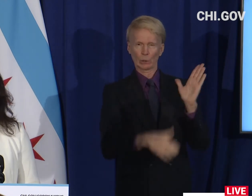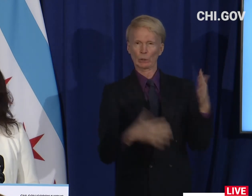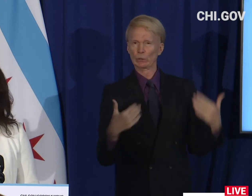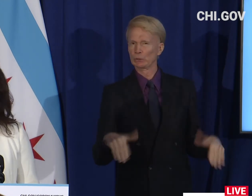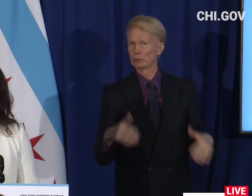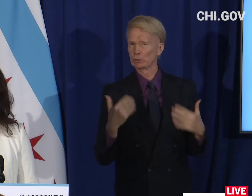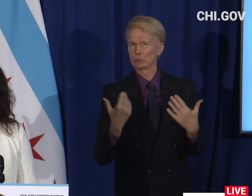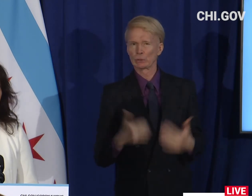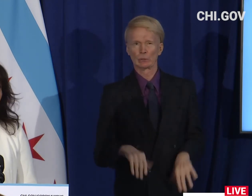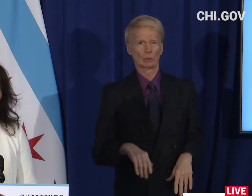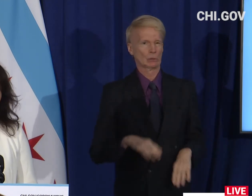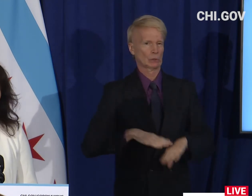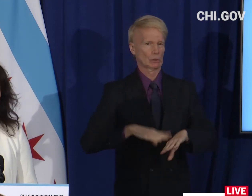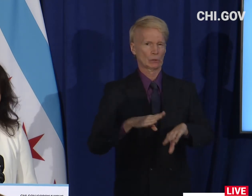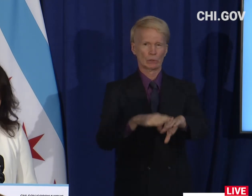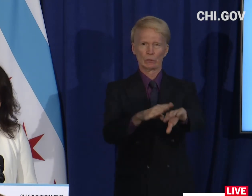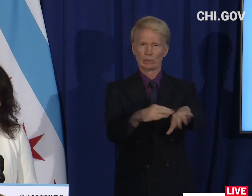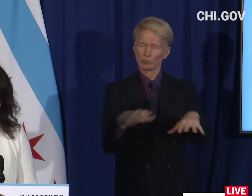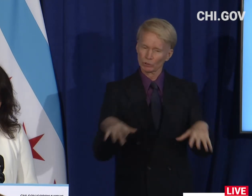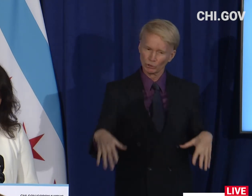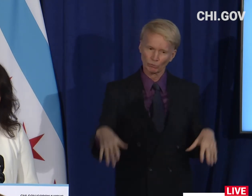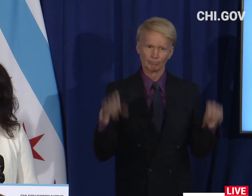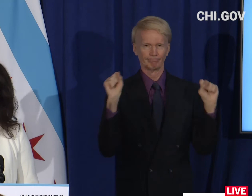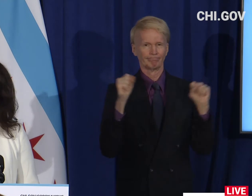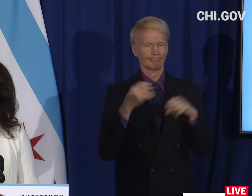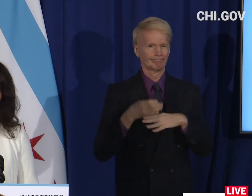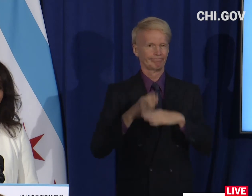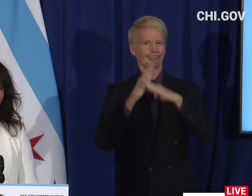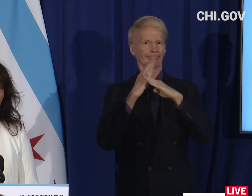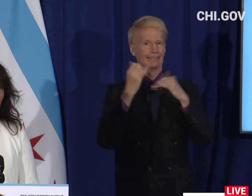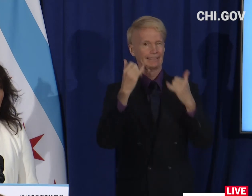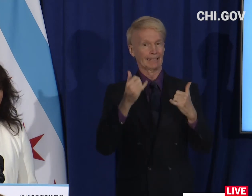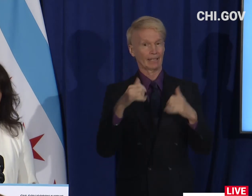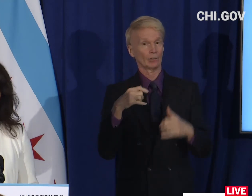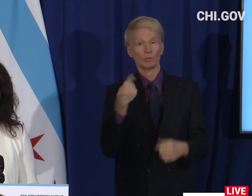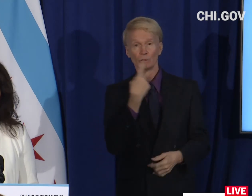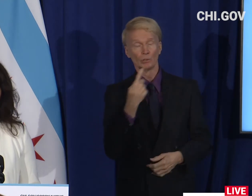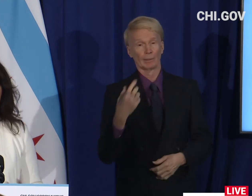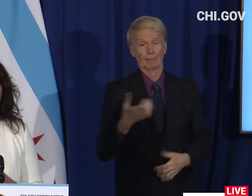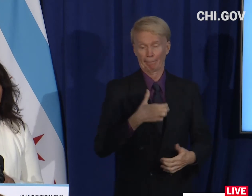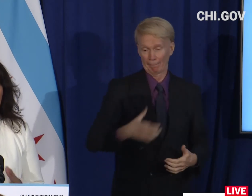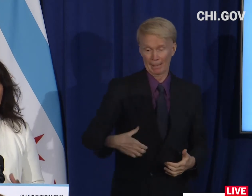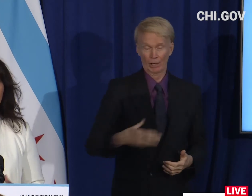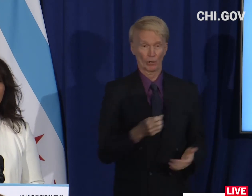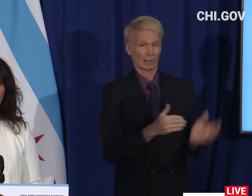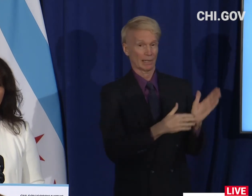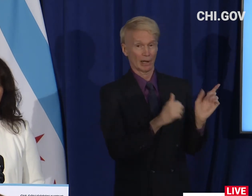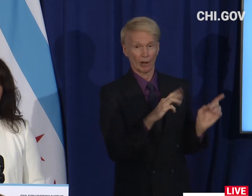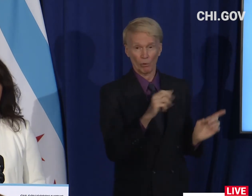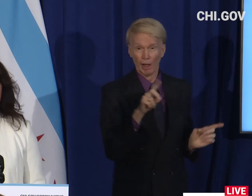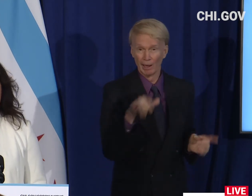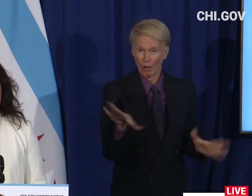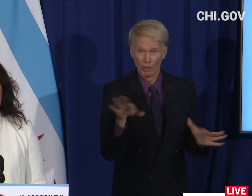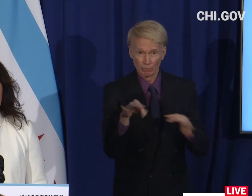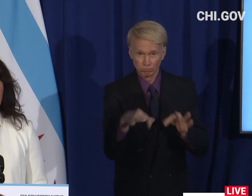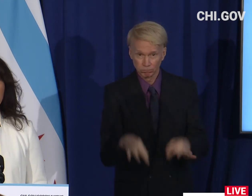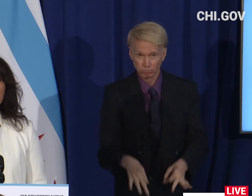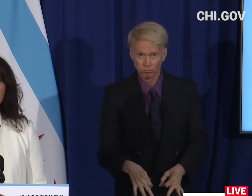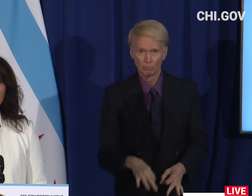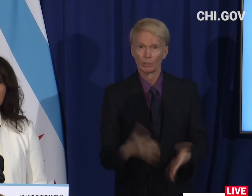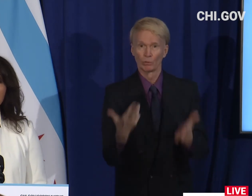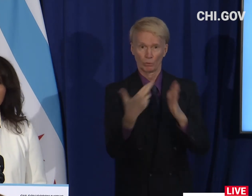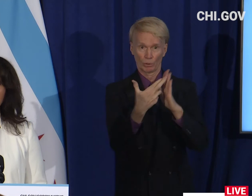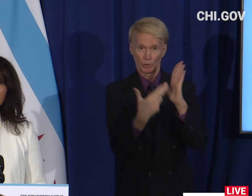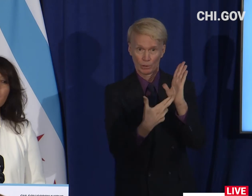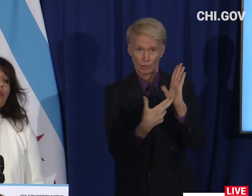alarming, and the time to take action is now. So both the mayor and Dr. Arwoody have laid out not only the